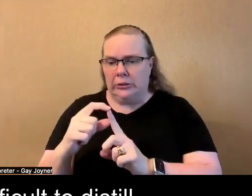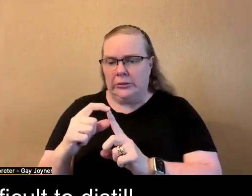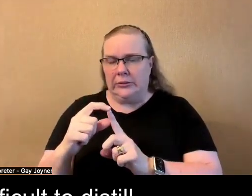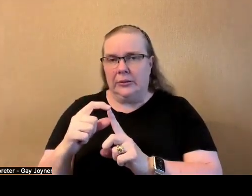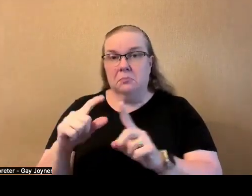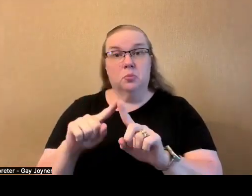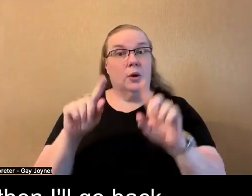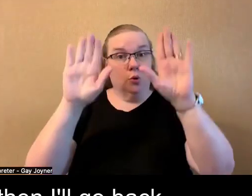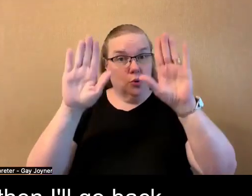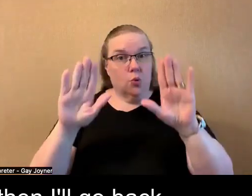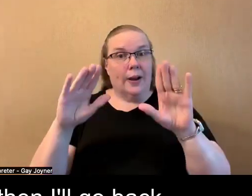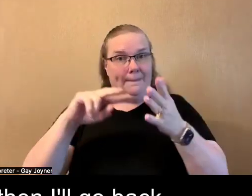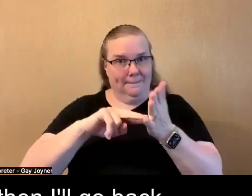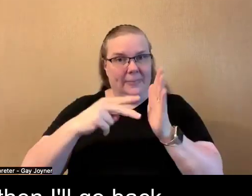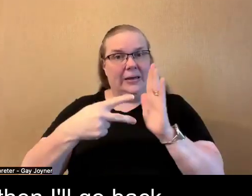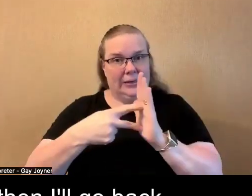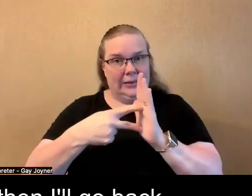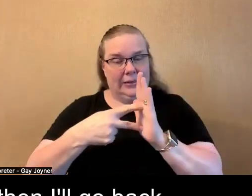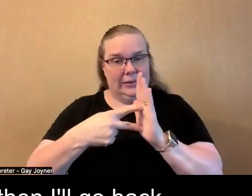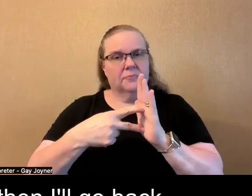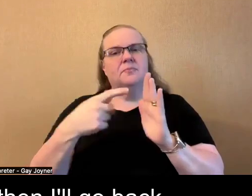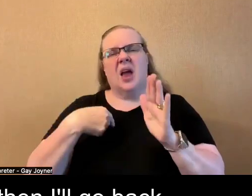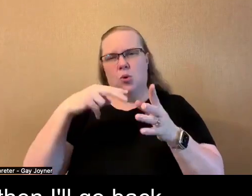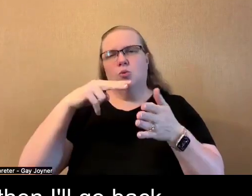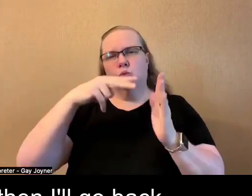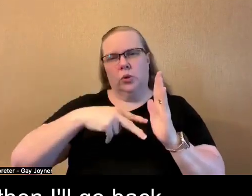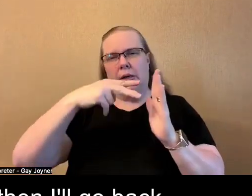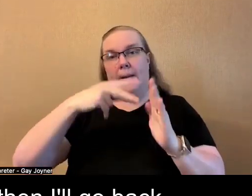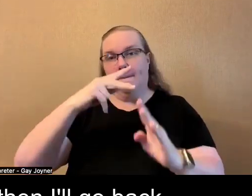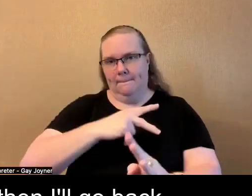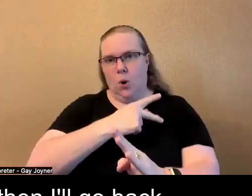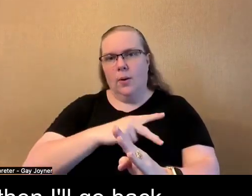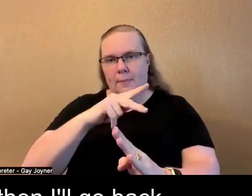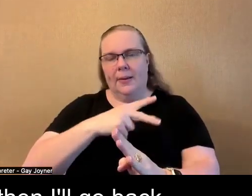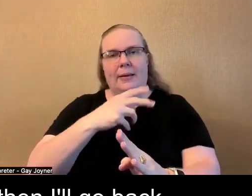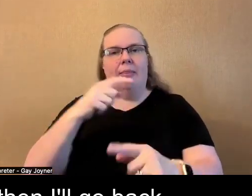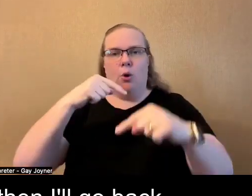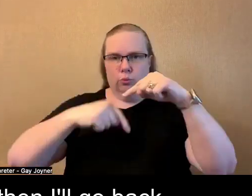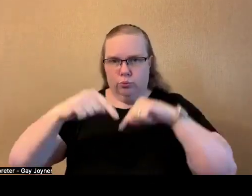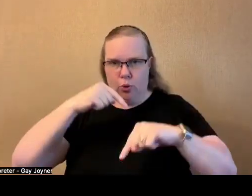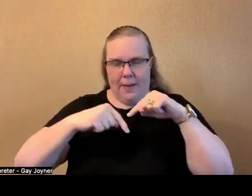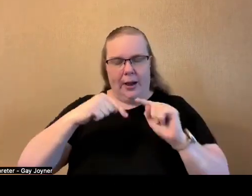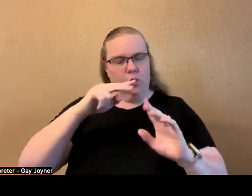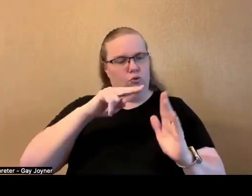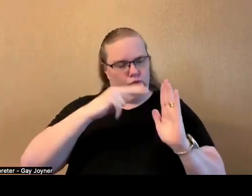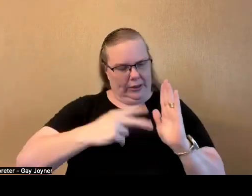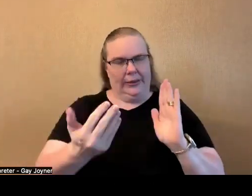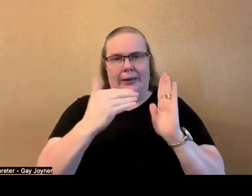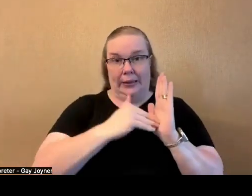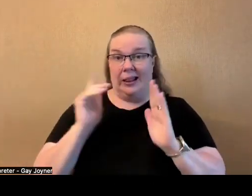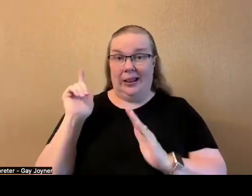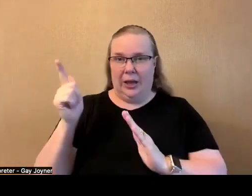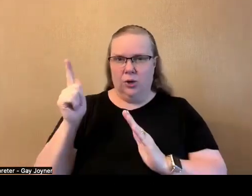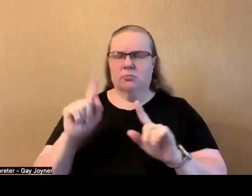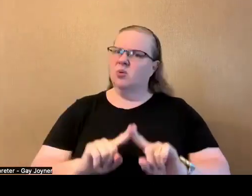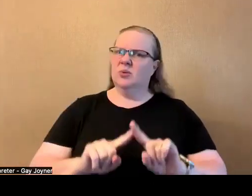great meaning. I, I'll read a poem and then I'll go back and read it again much later, and it'll be